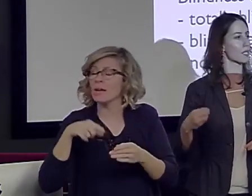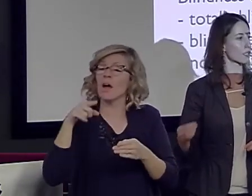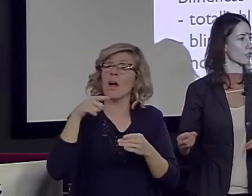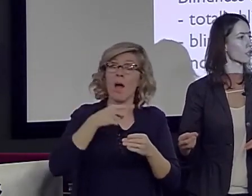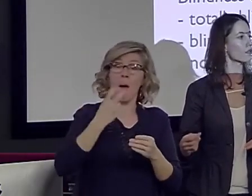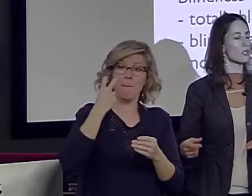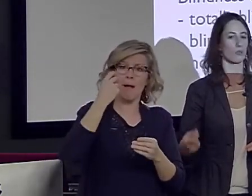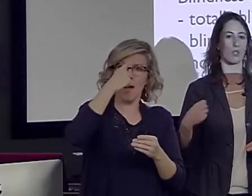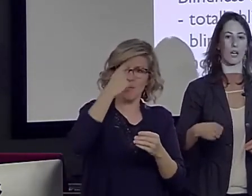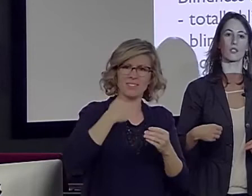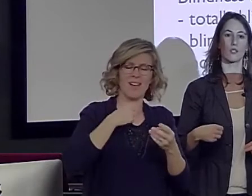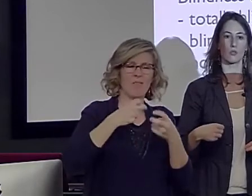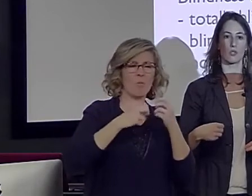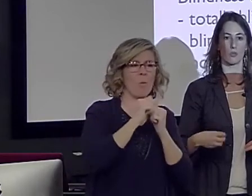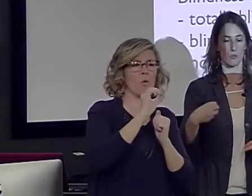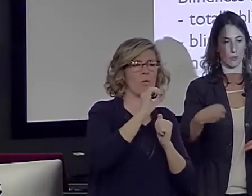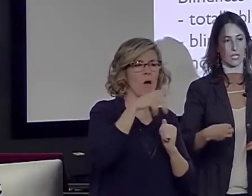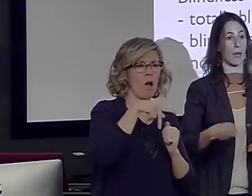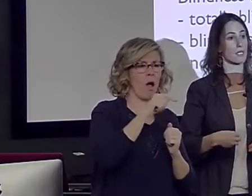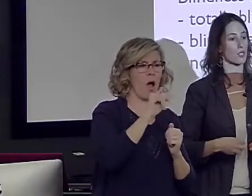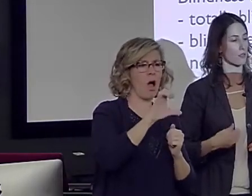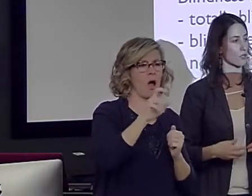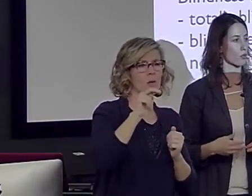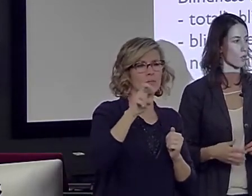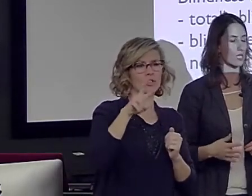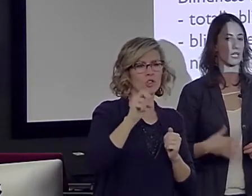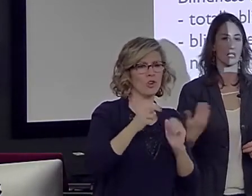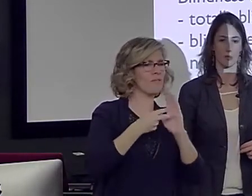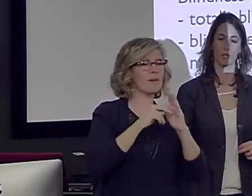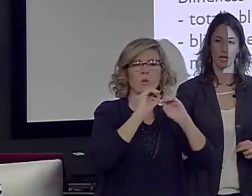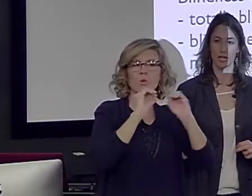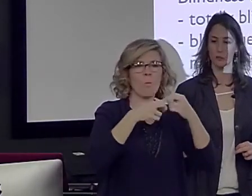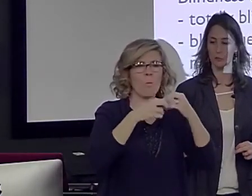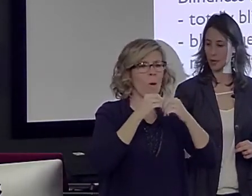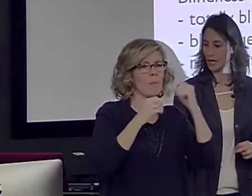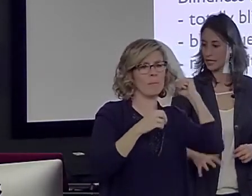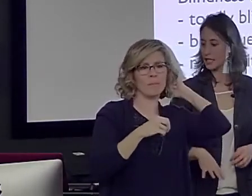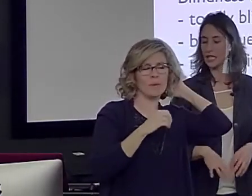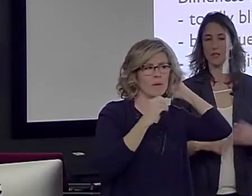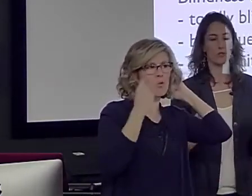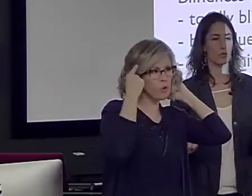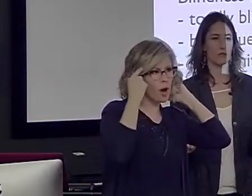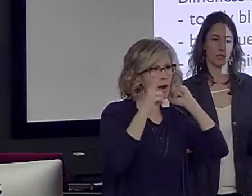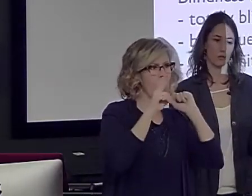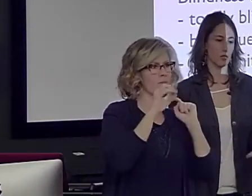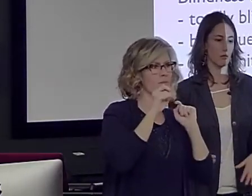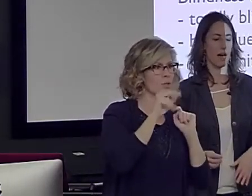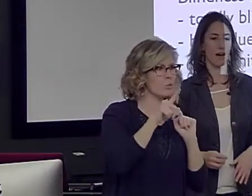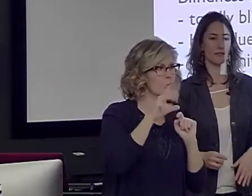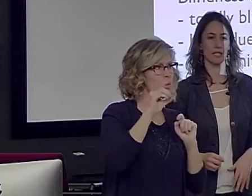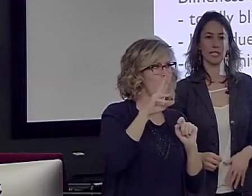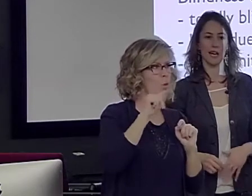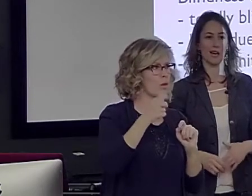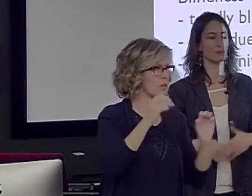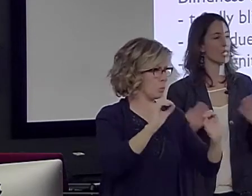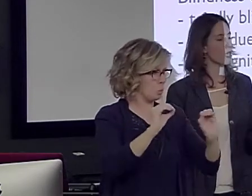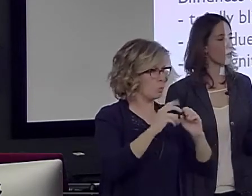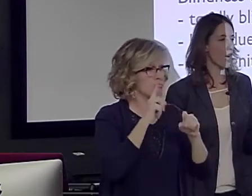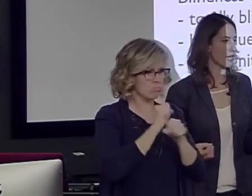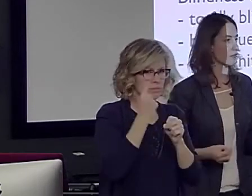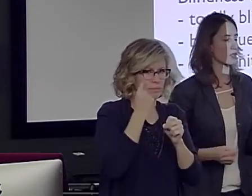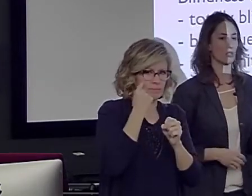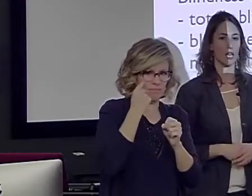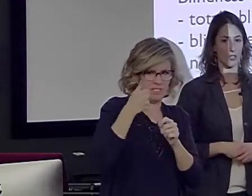or optic nerve, so not due to damage to the visual cortex since we're studying the brain. These are individuals who have